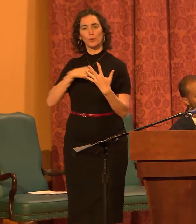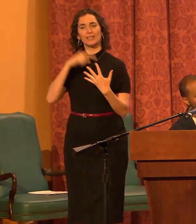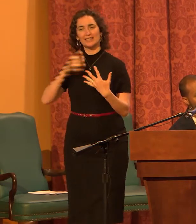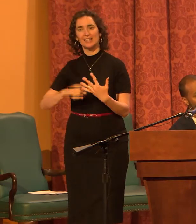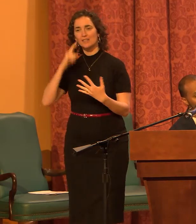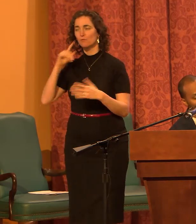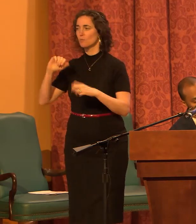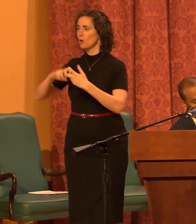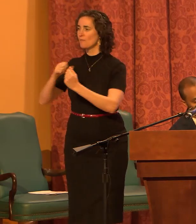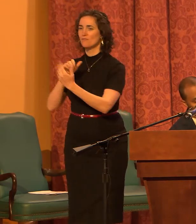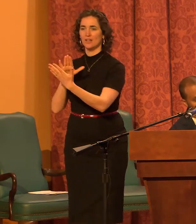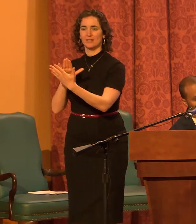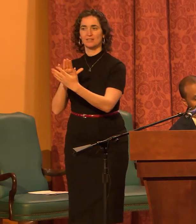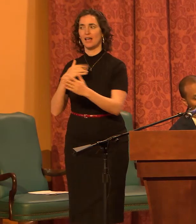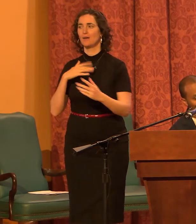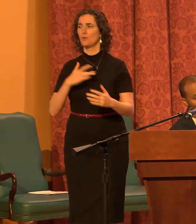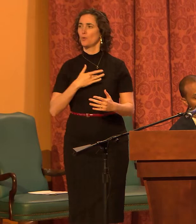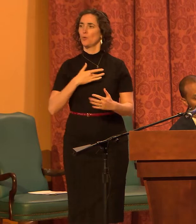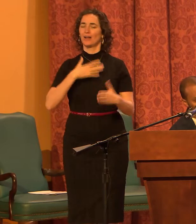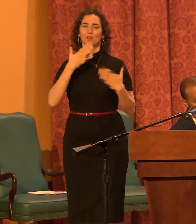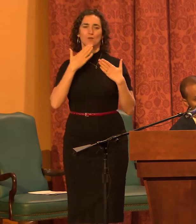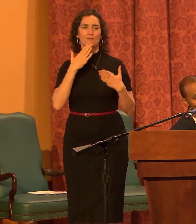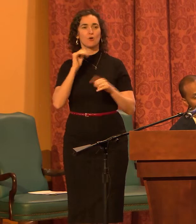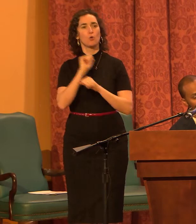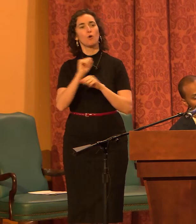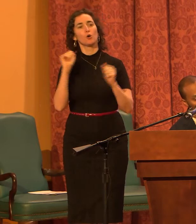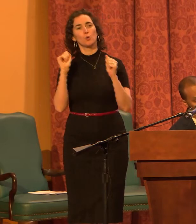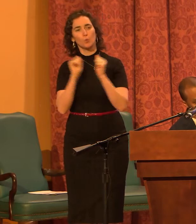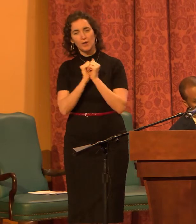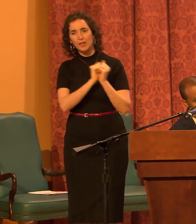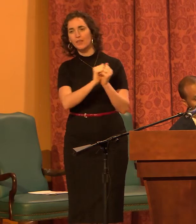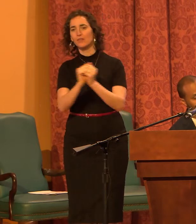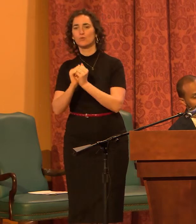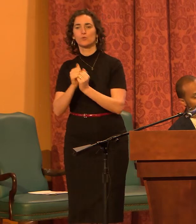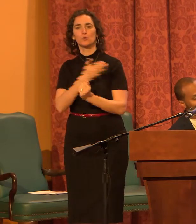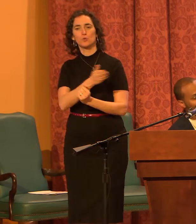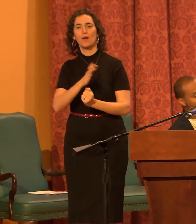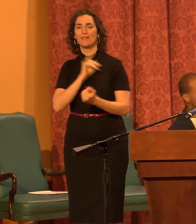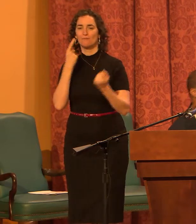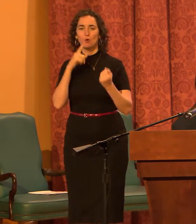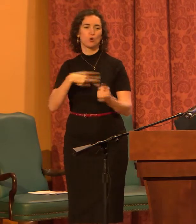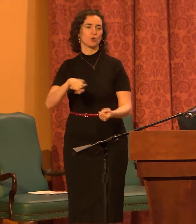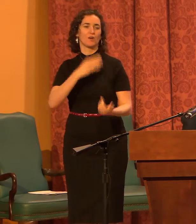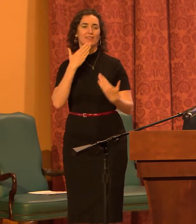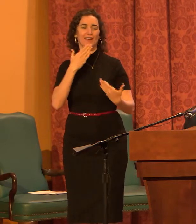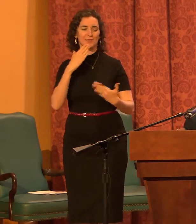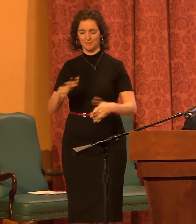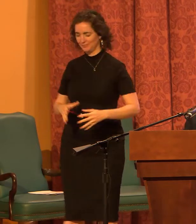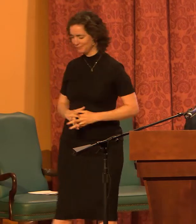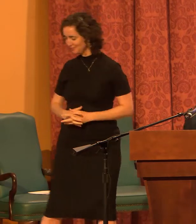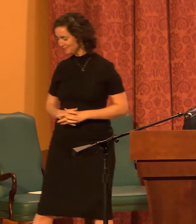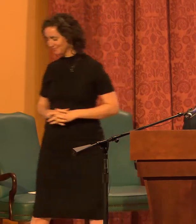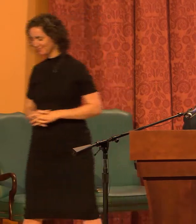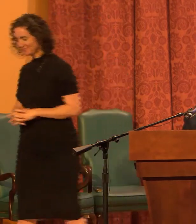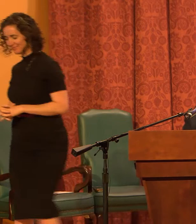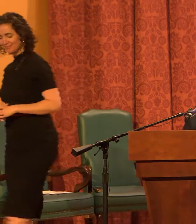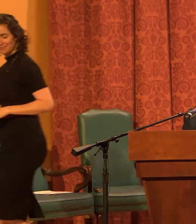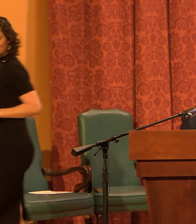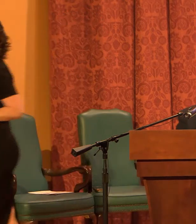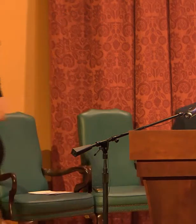so I'm extremely grateful to work alongside and for you. Thank you.